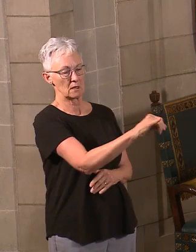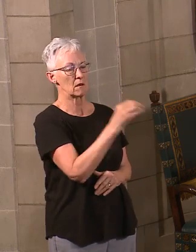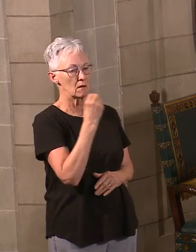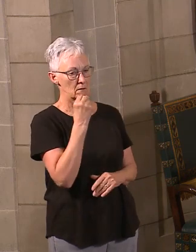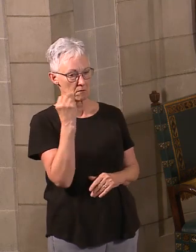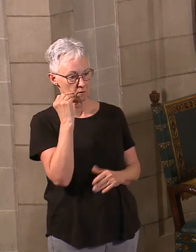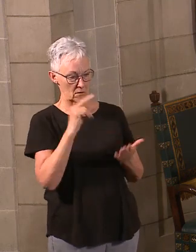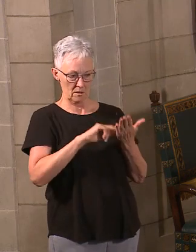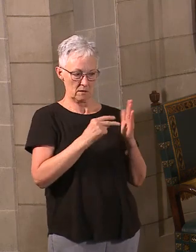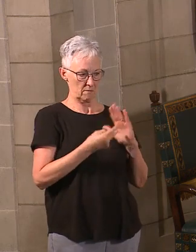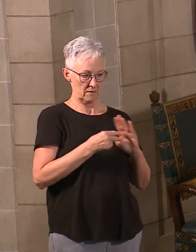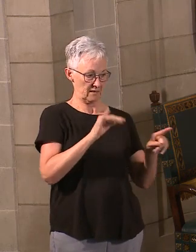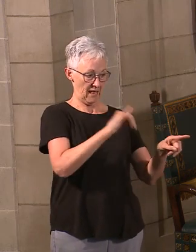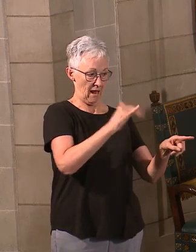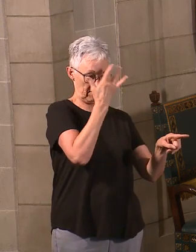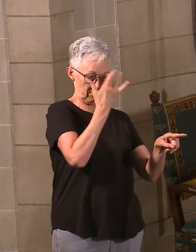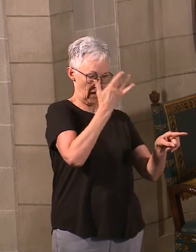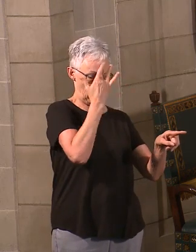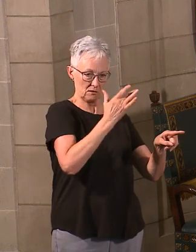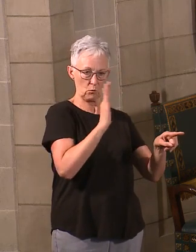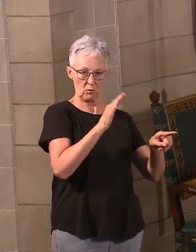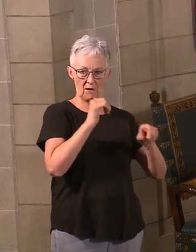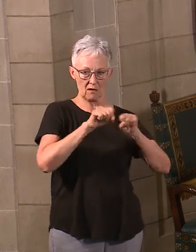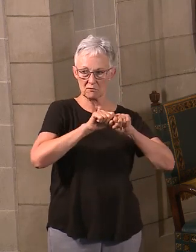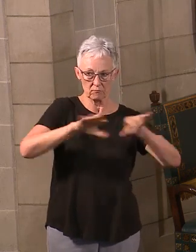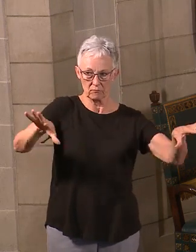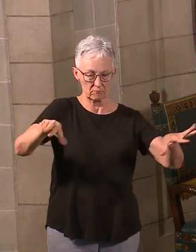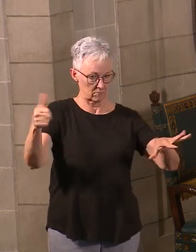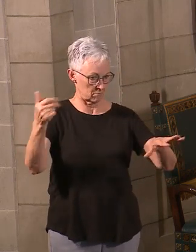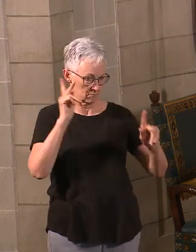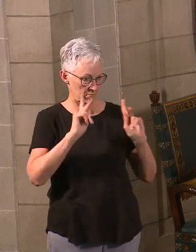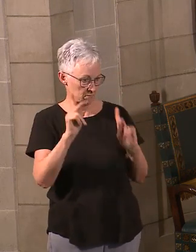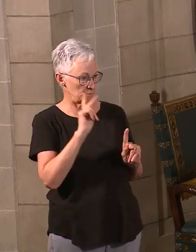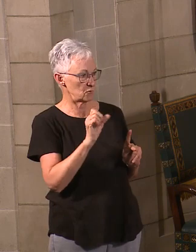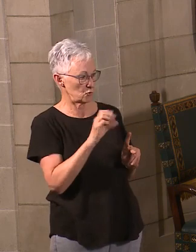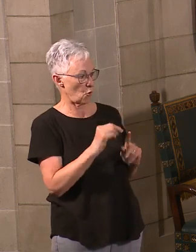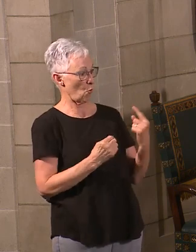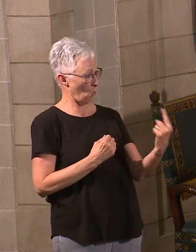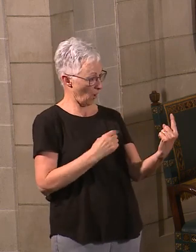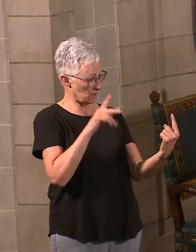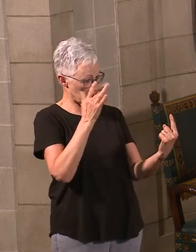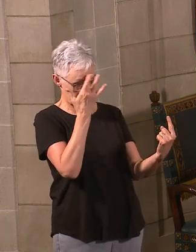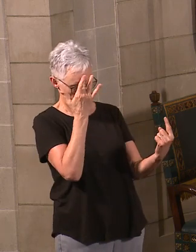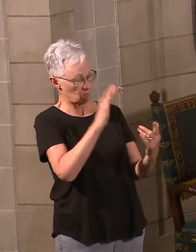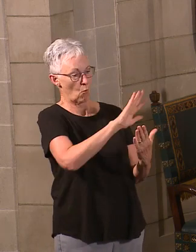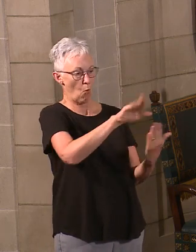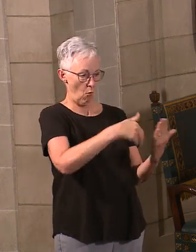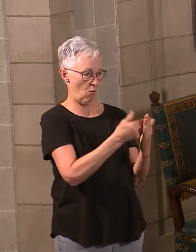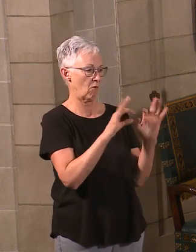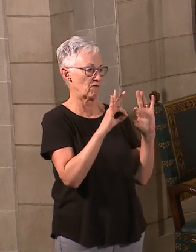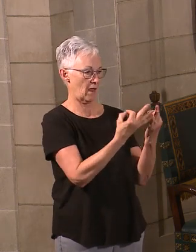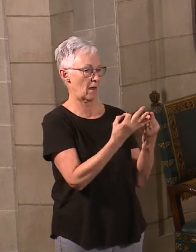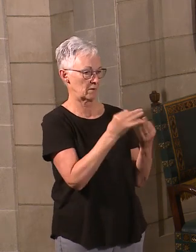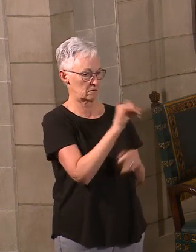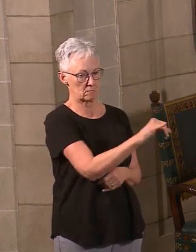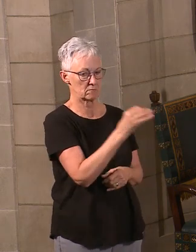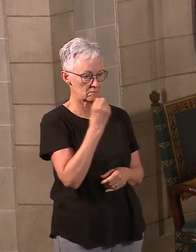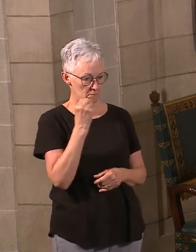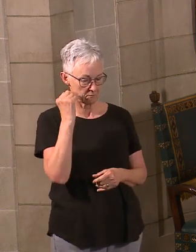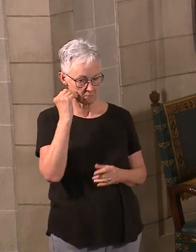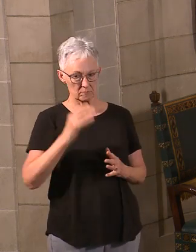the virus. If you're sick, you stay home, and everybody in your household stays home too. Please remember that, everybody. And then finally,